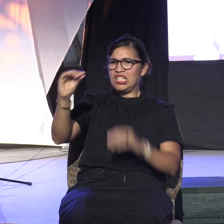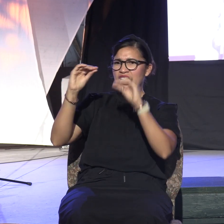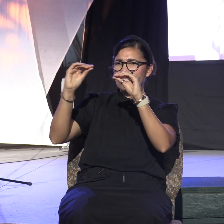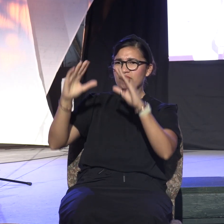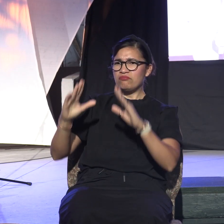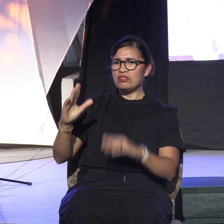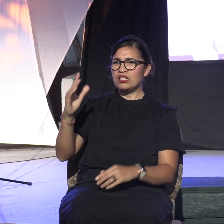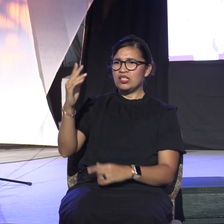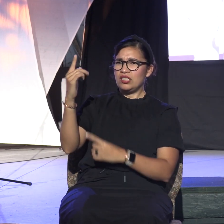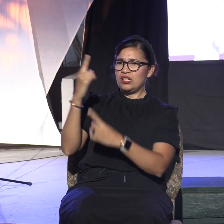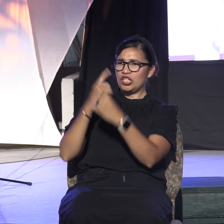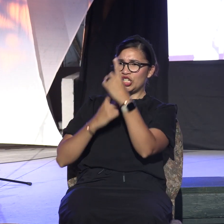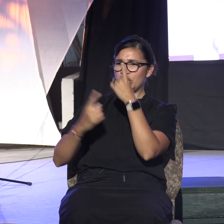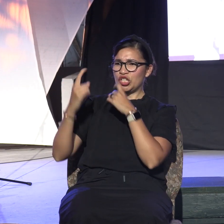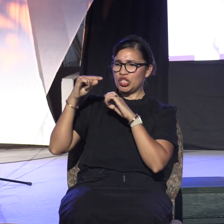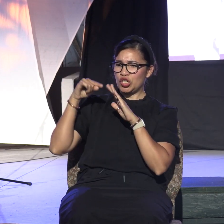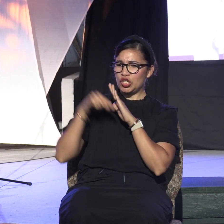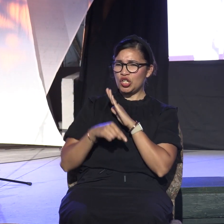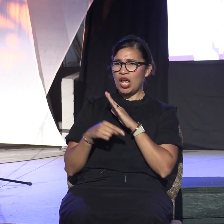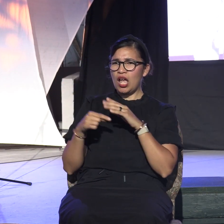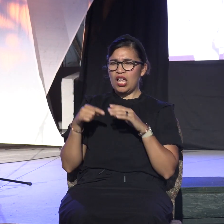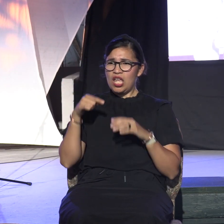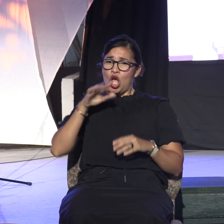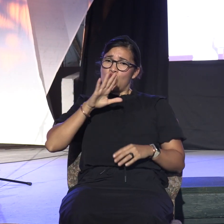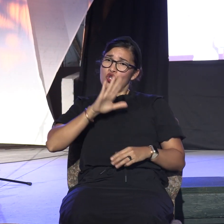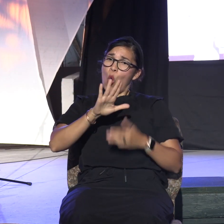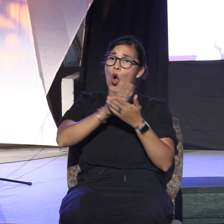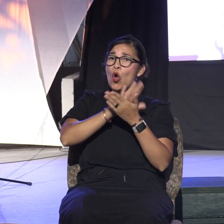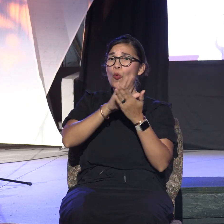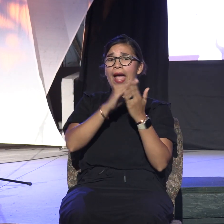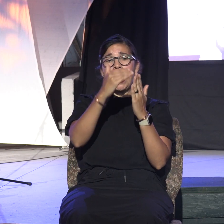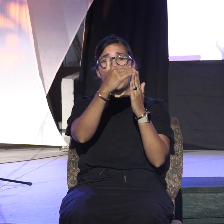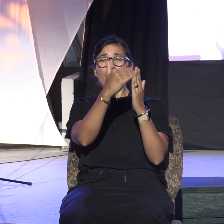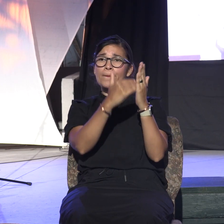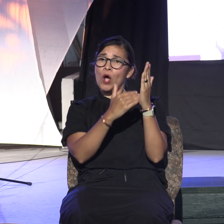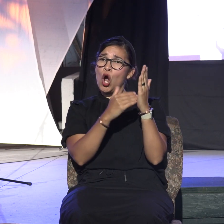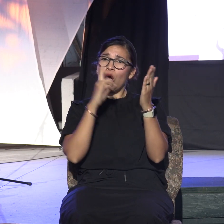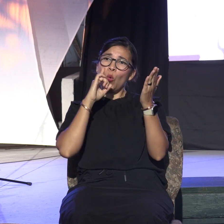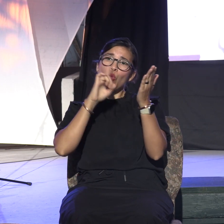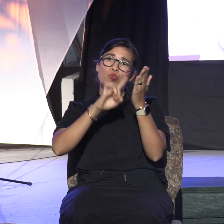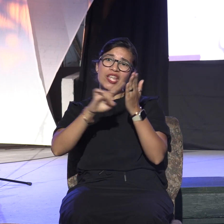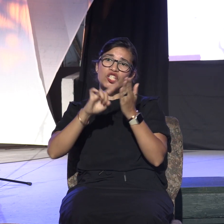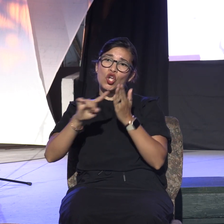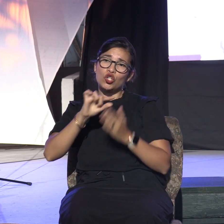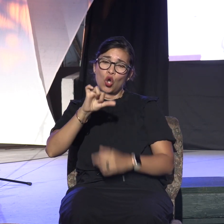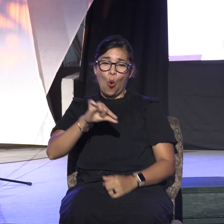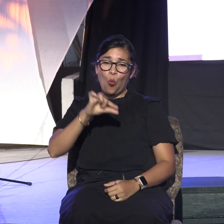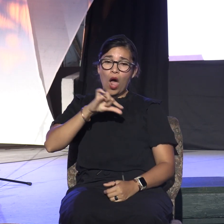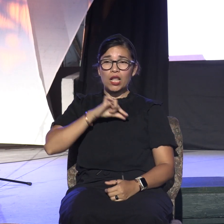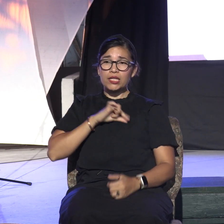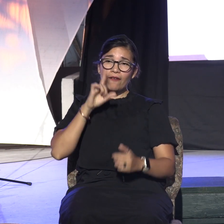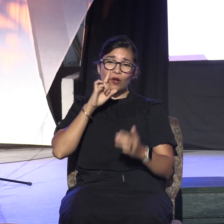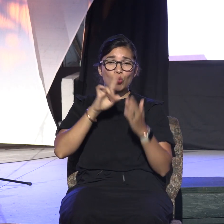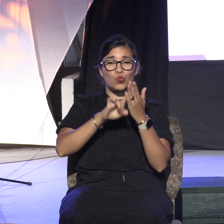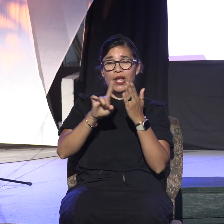the father of phenomenology, Edmund Husserl. Now,